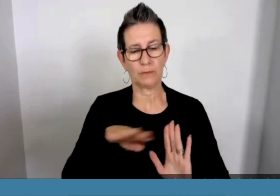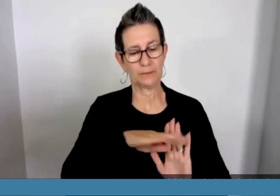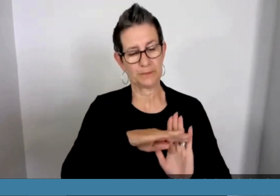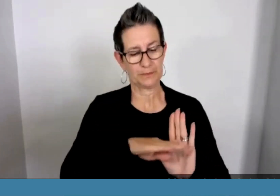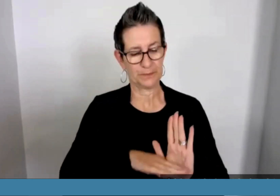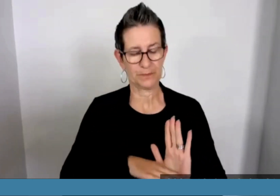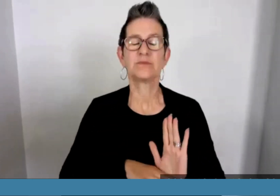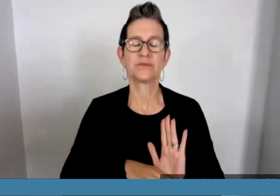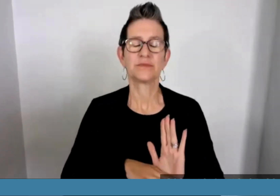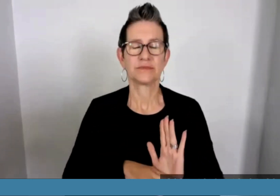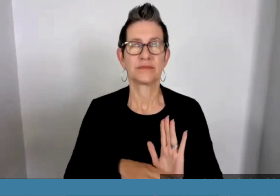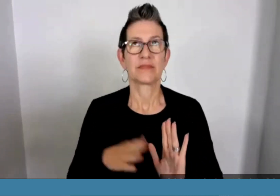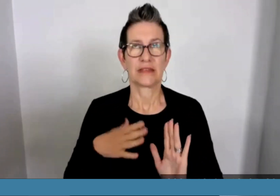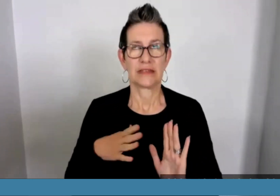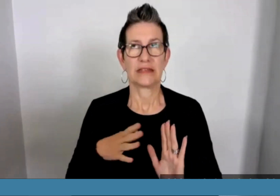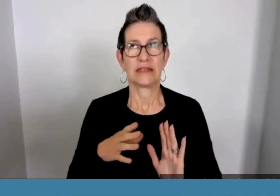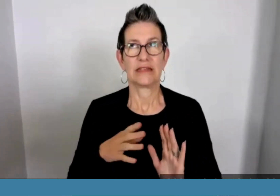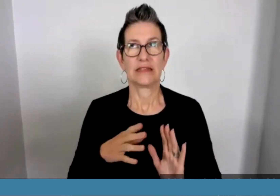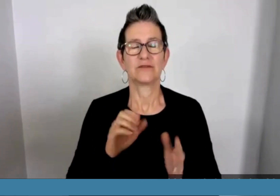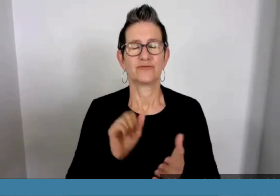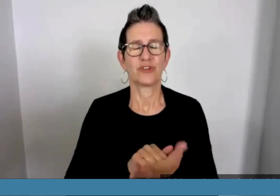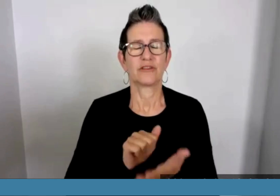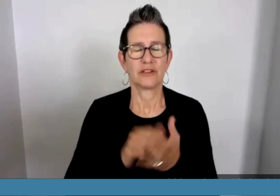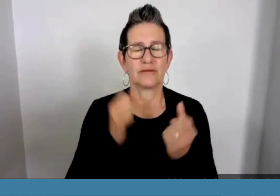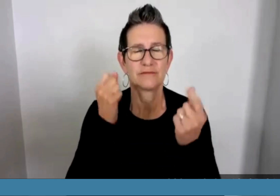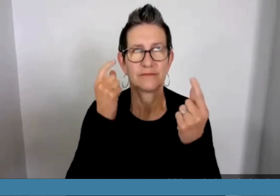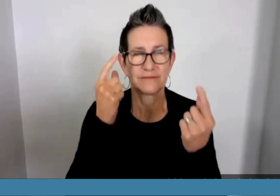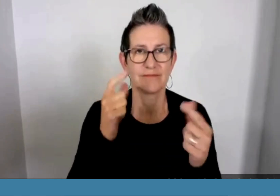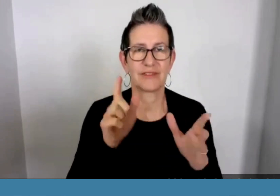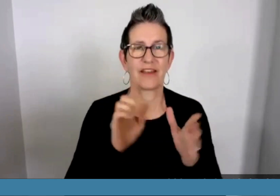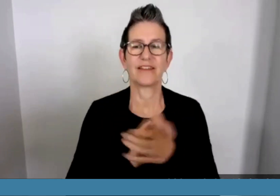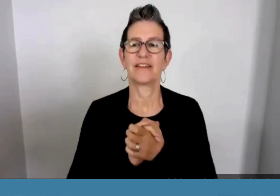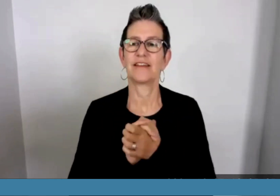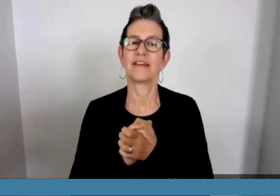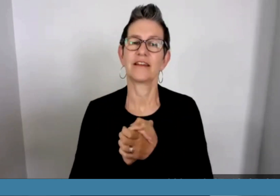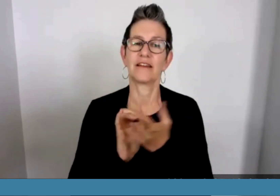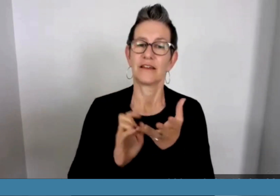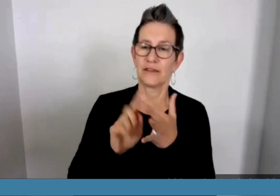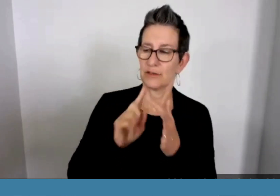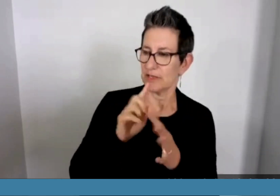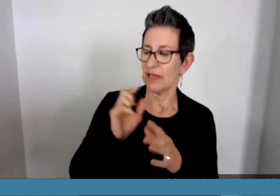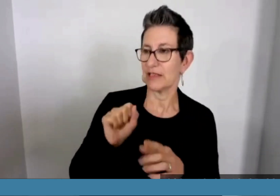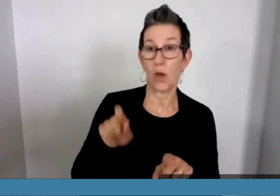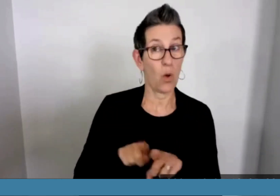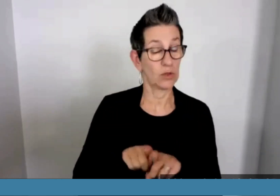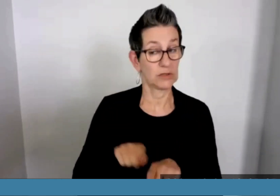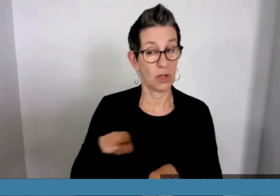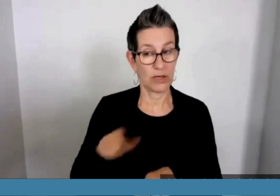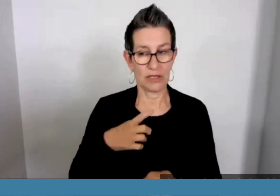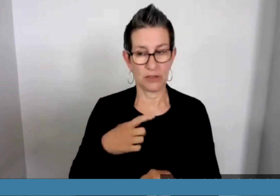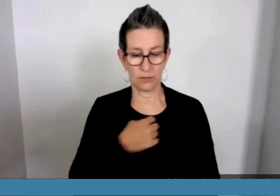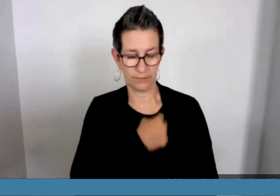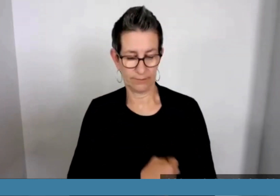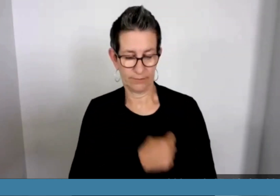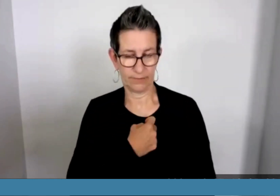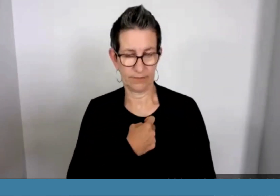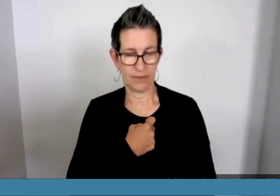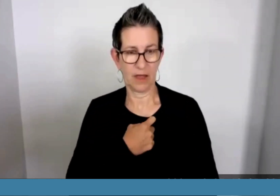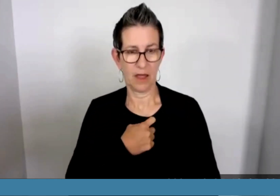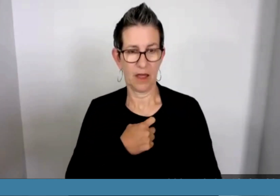like can help them meet that. Sue speaking, and also is prepared to commit in writing to providing that support as